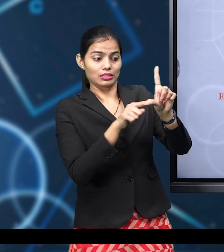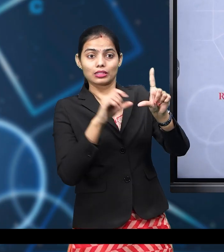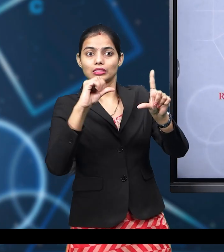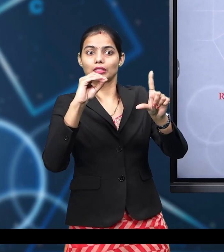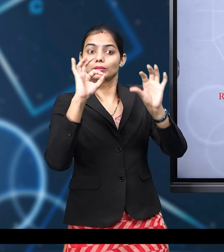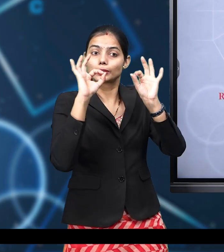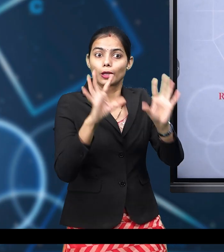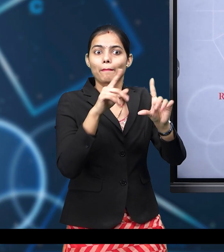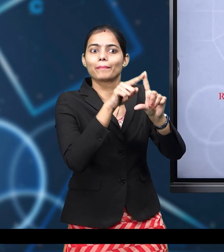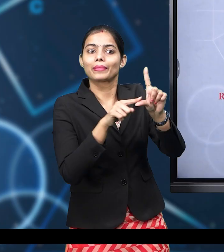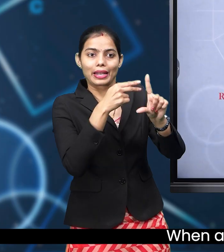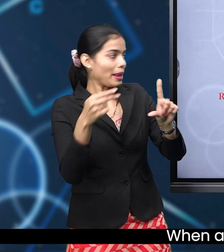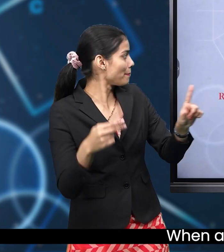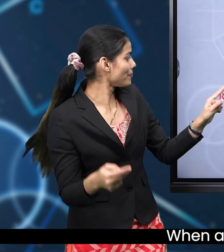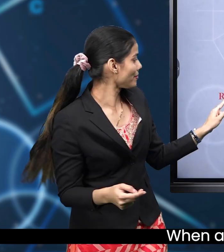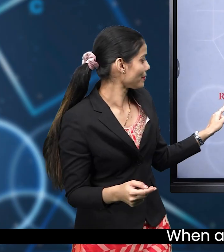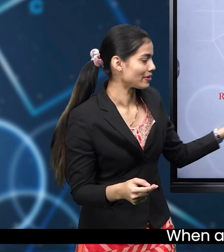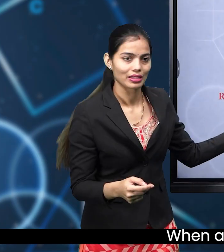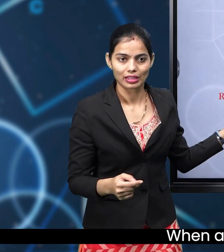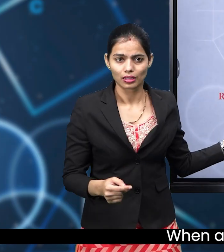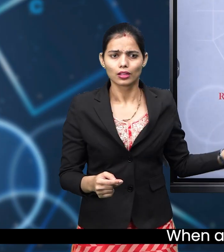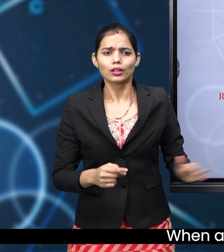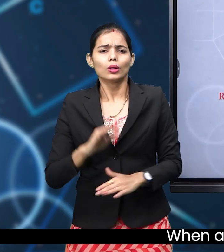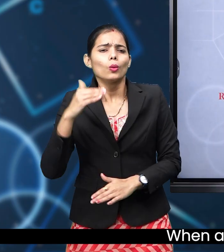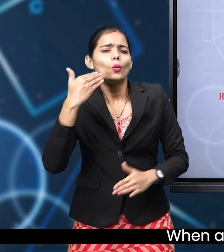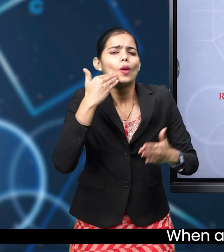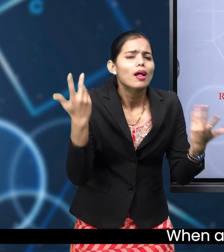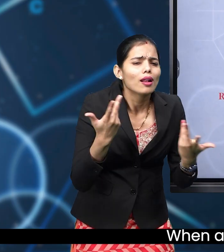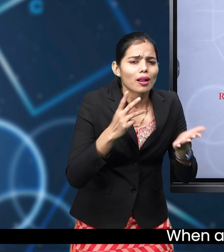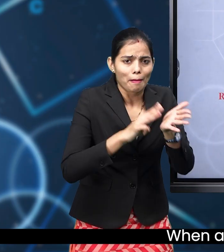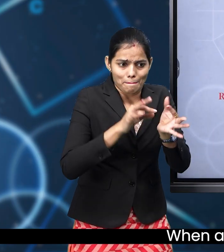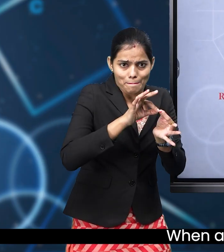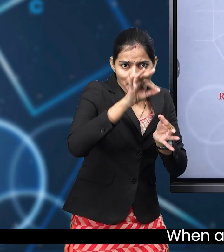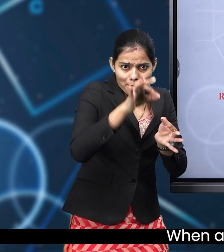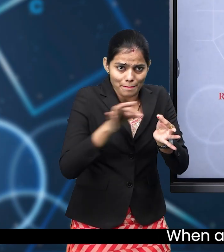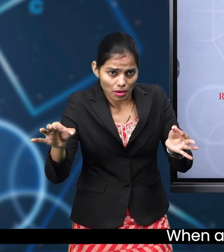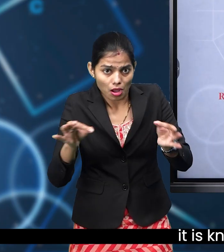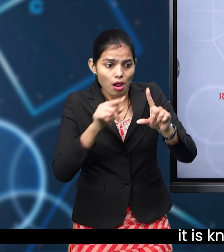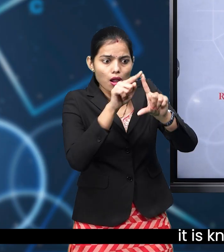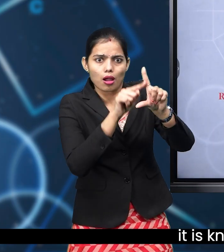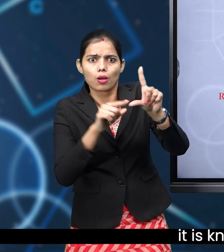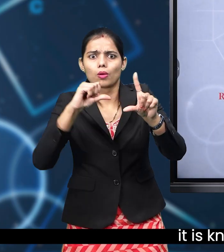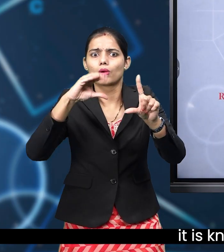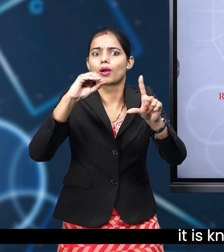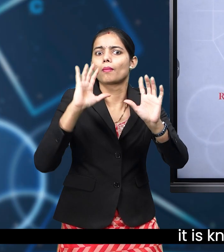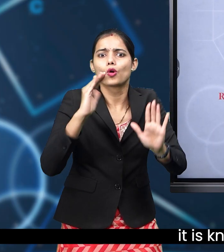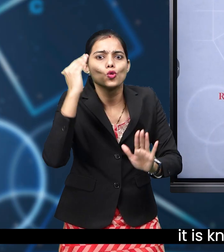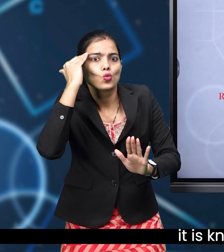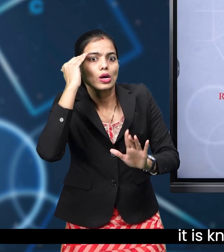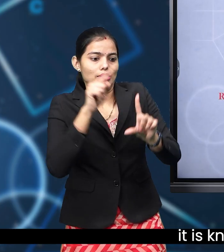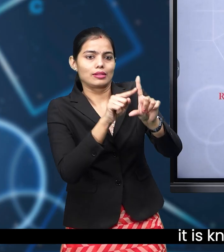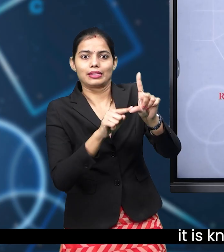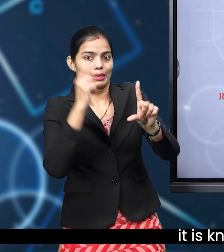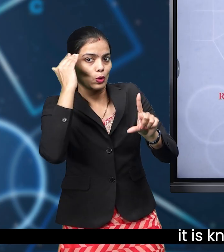Right angle. When an angle measures 90 degree, it is known as a right